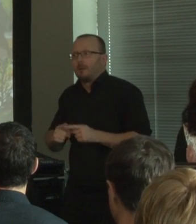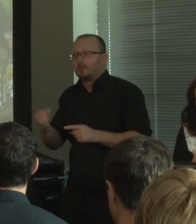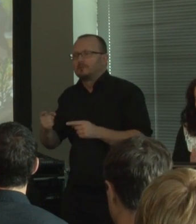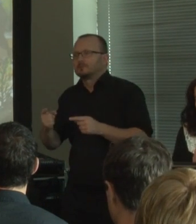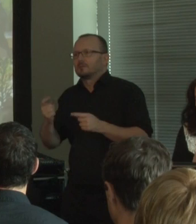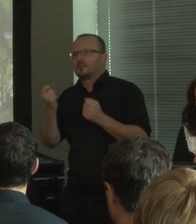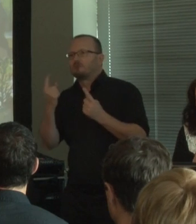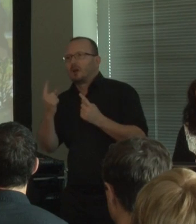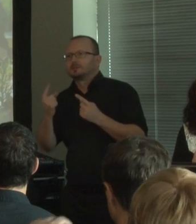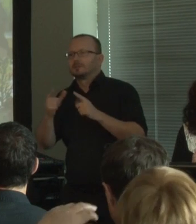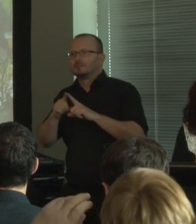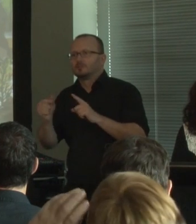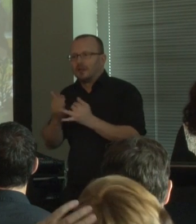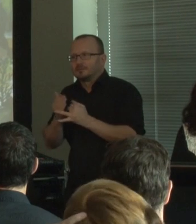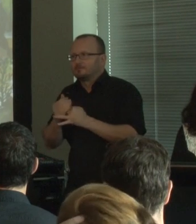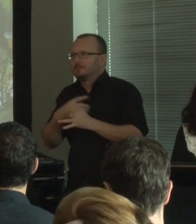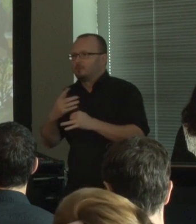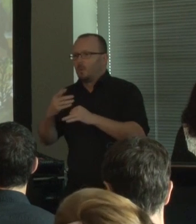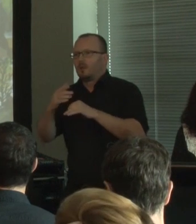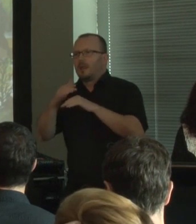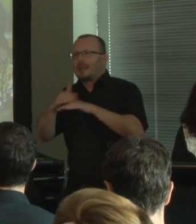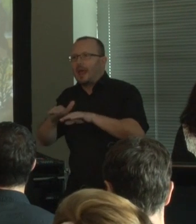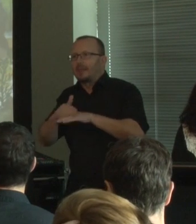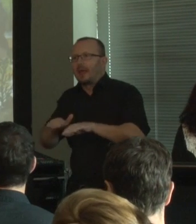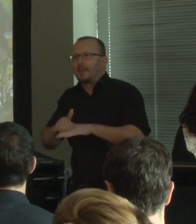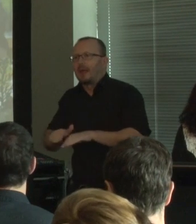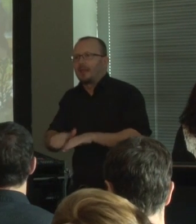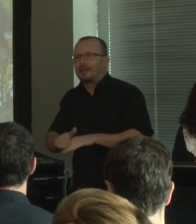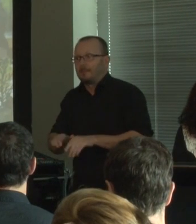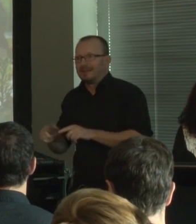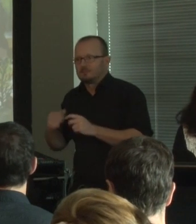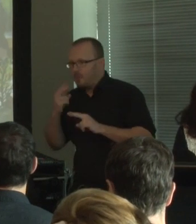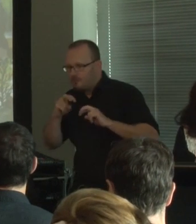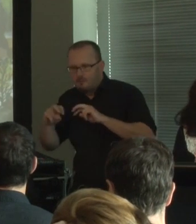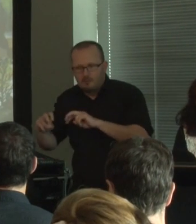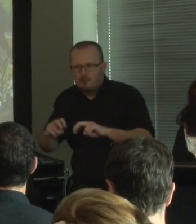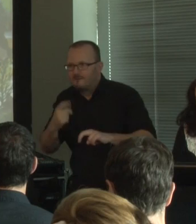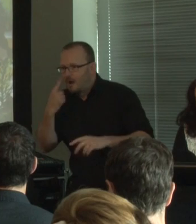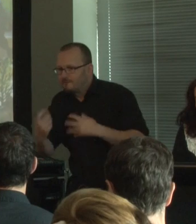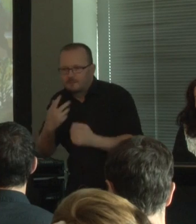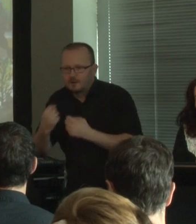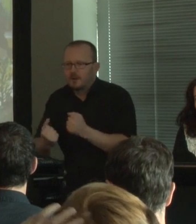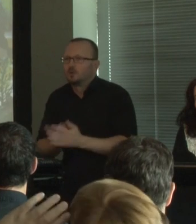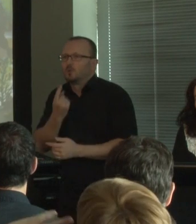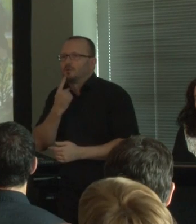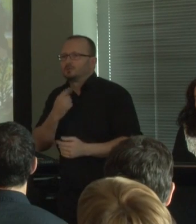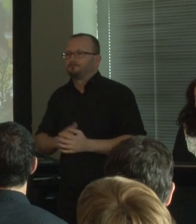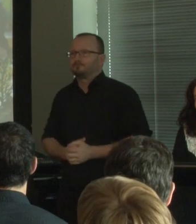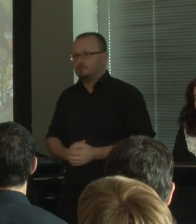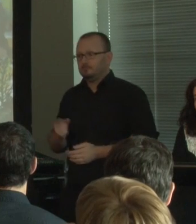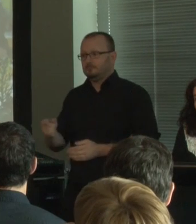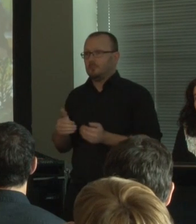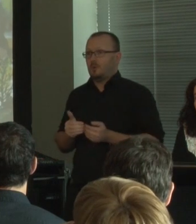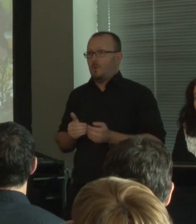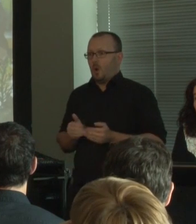back again and again and finding something new each visit, which is really, really good. And our visitor numbers, we haven't yet been open a full year, but we've just